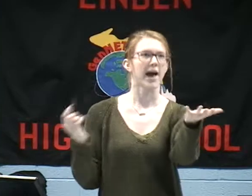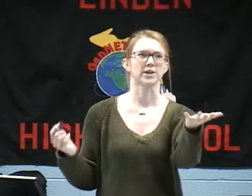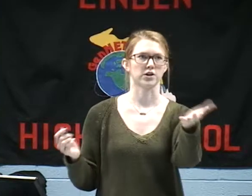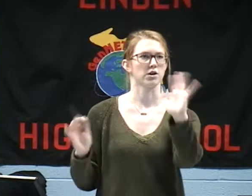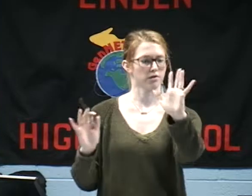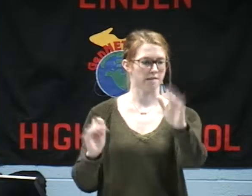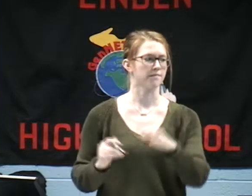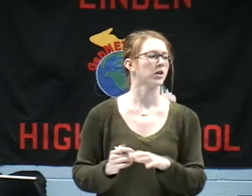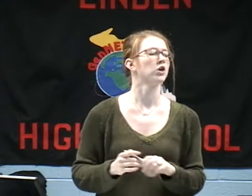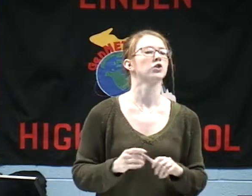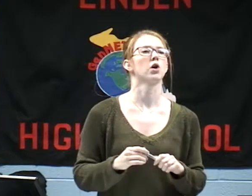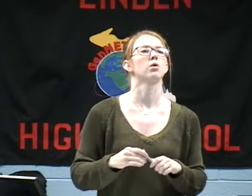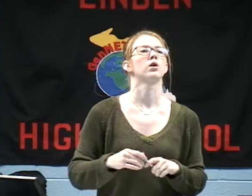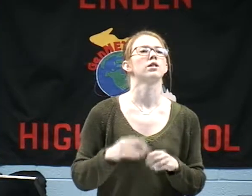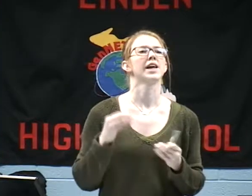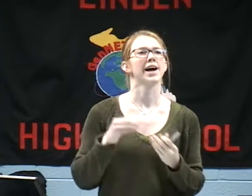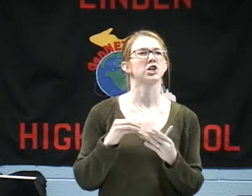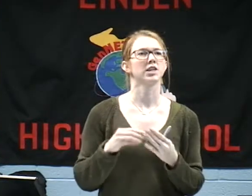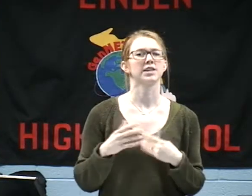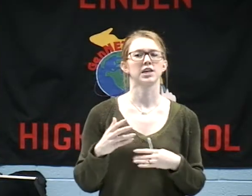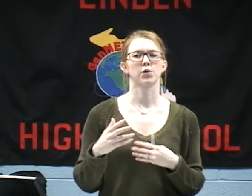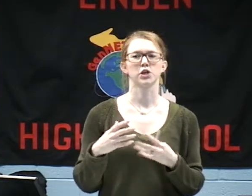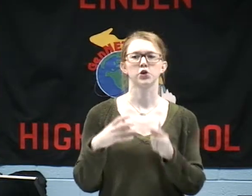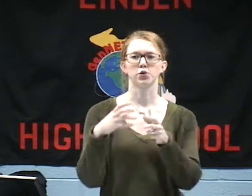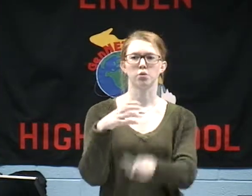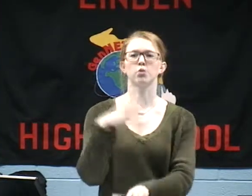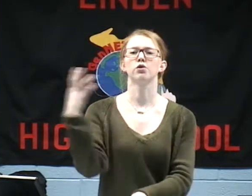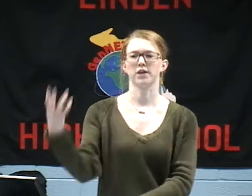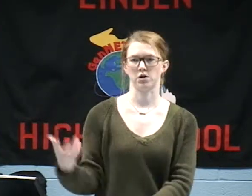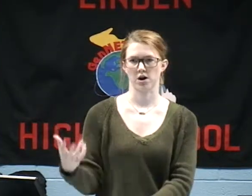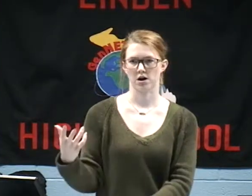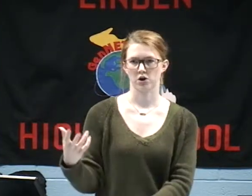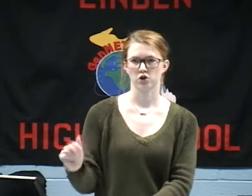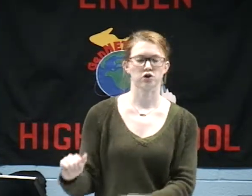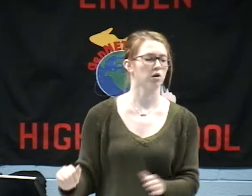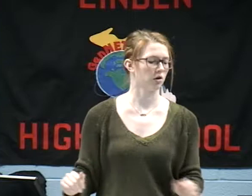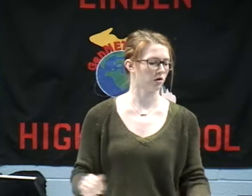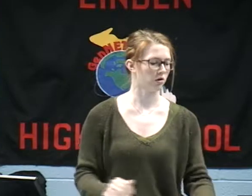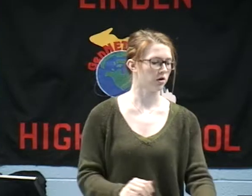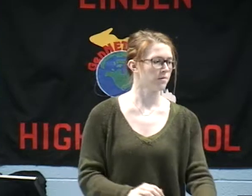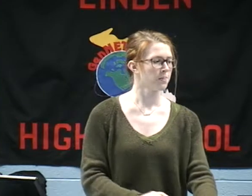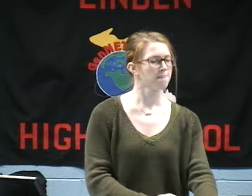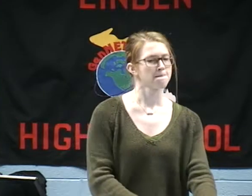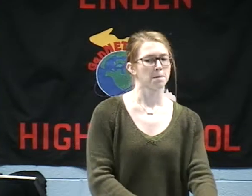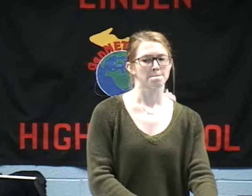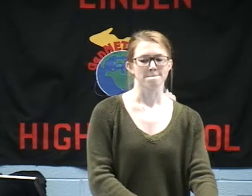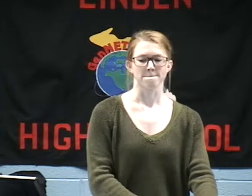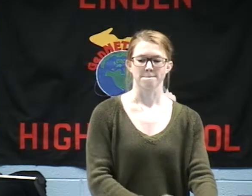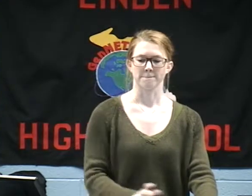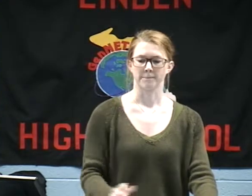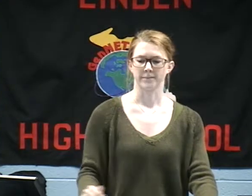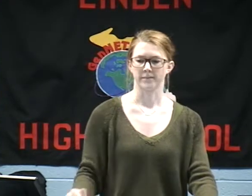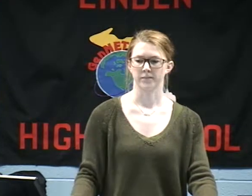Action. Okay. So the action isn't going to move anywhere. So So not like running or